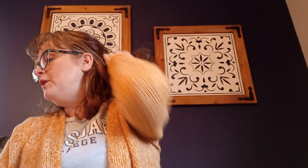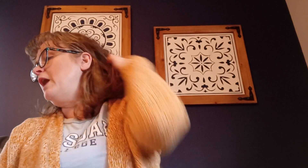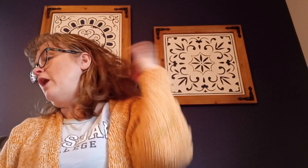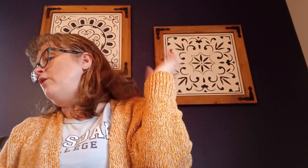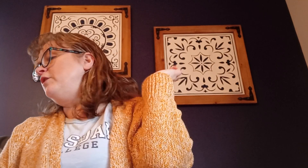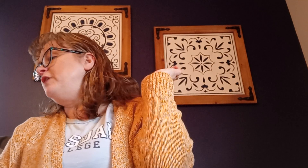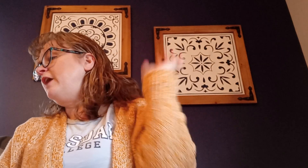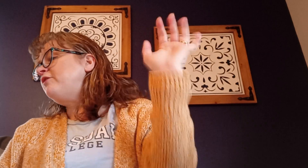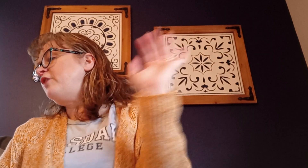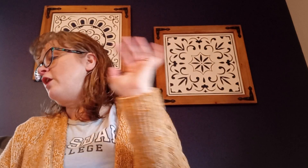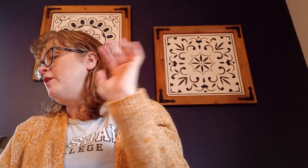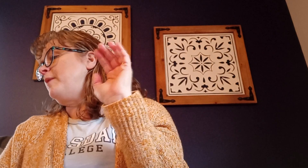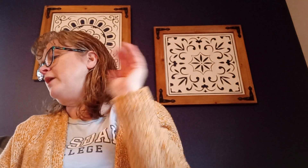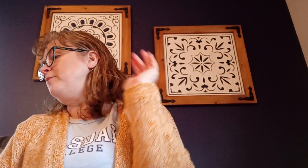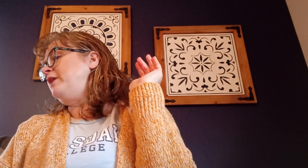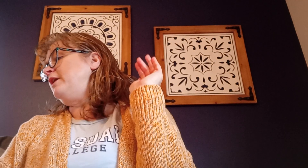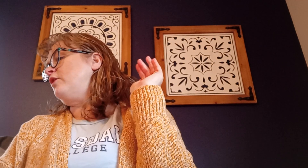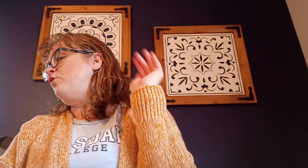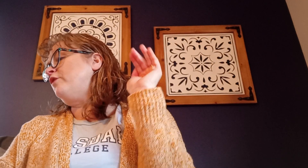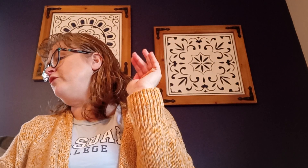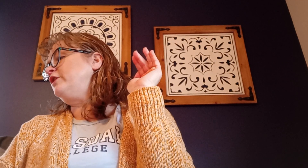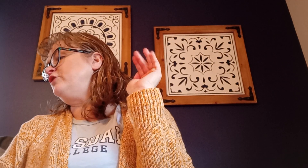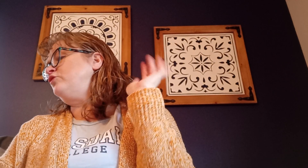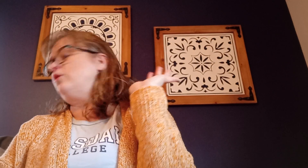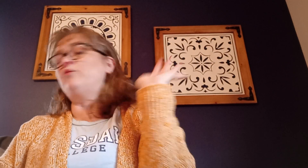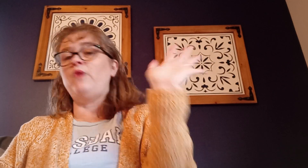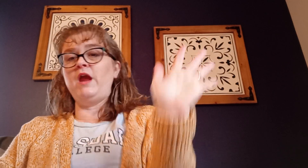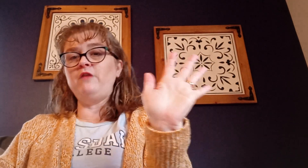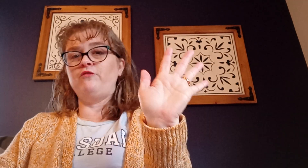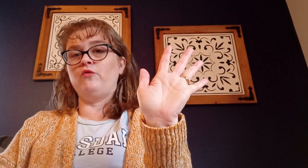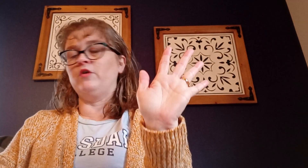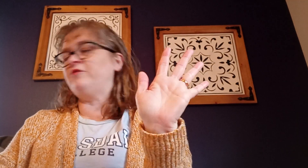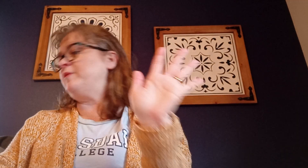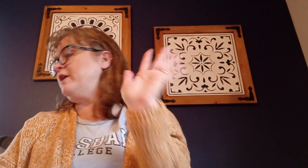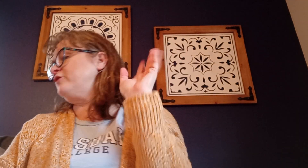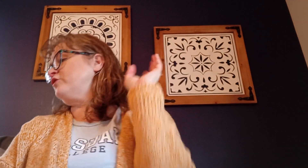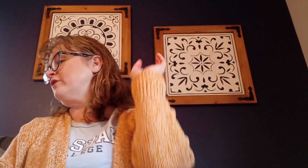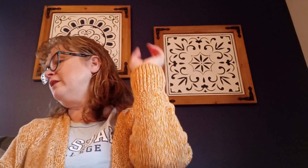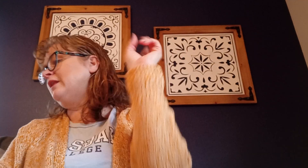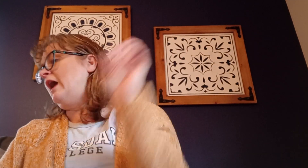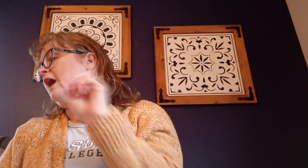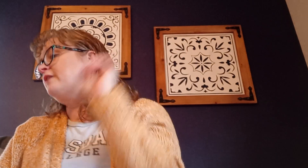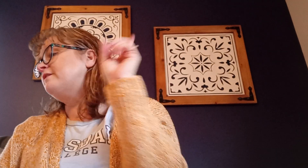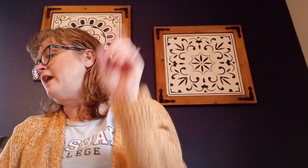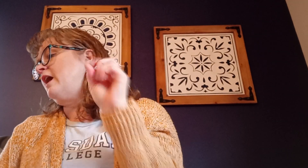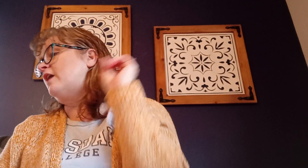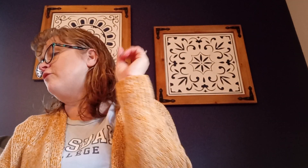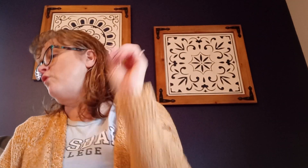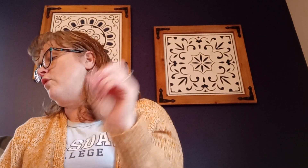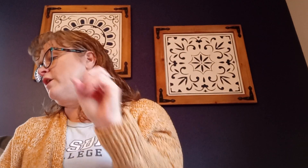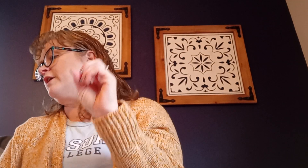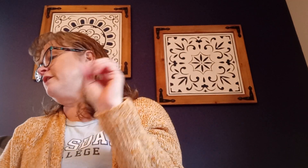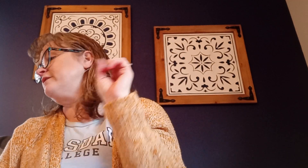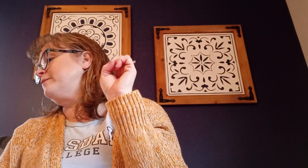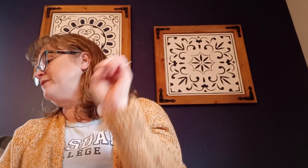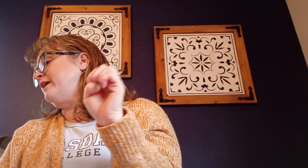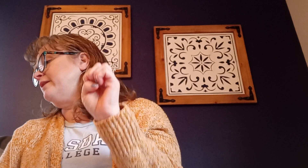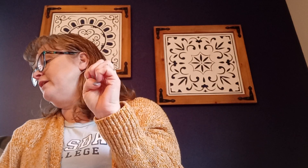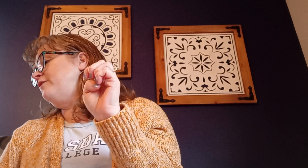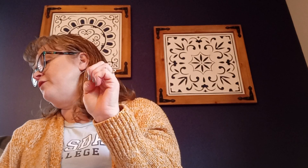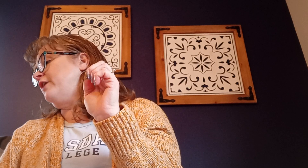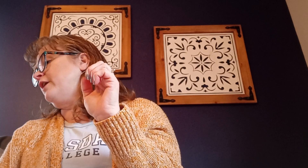Now, it does talk about it being equivalent to a rainforest because there's lots of organisms that live there.